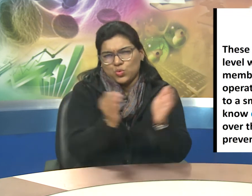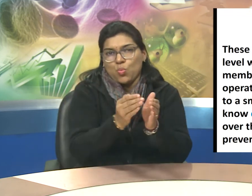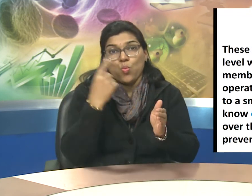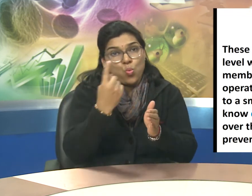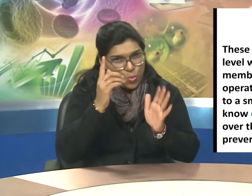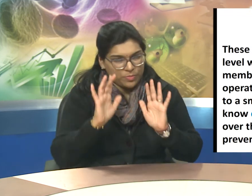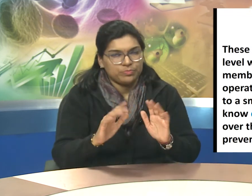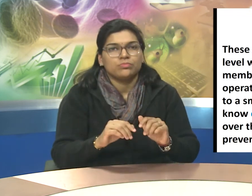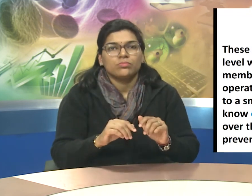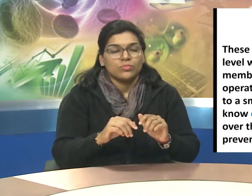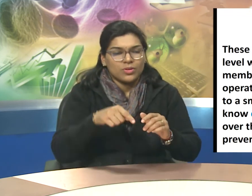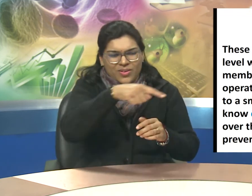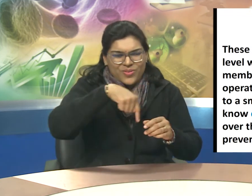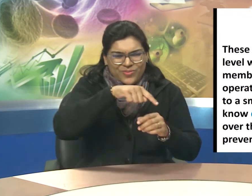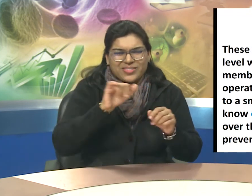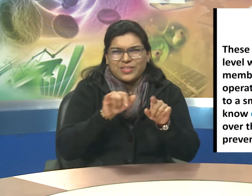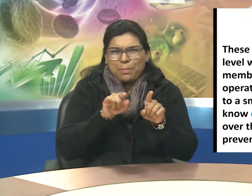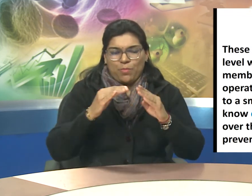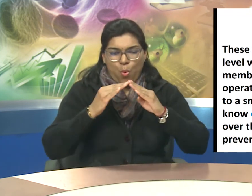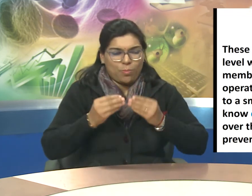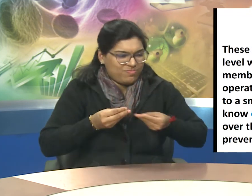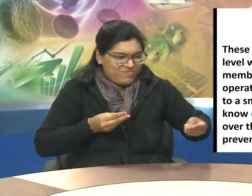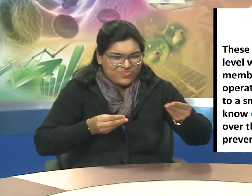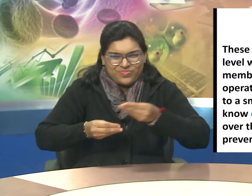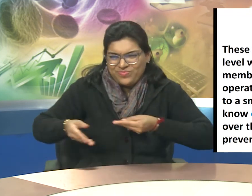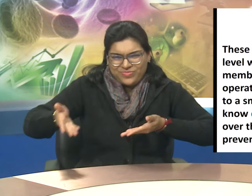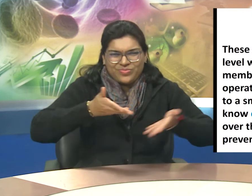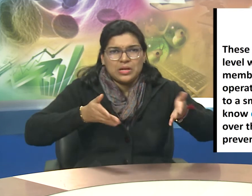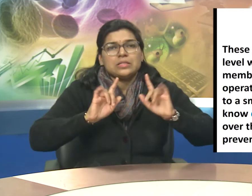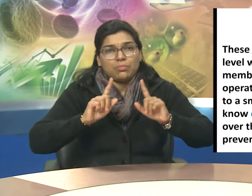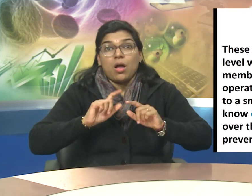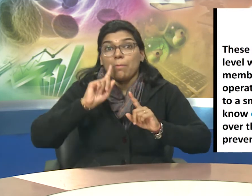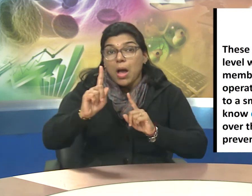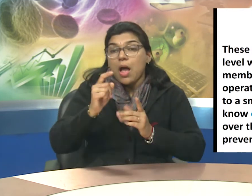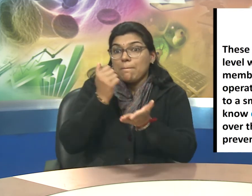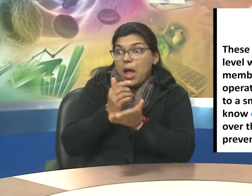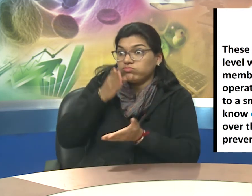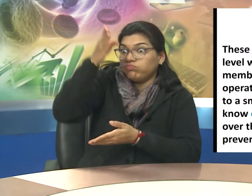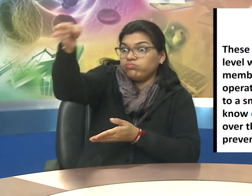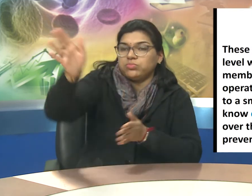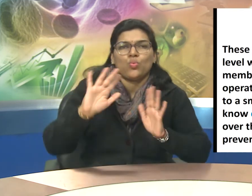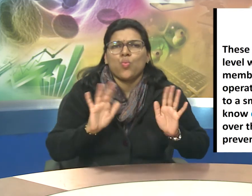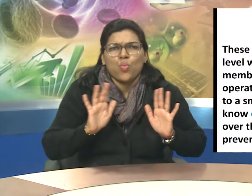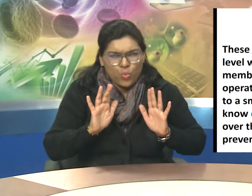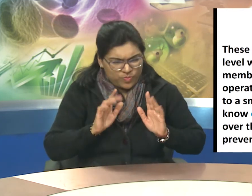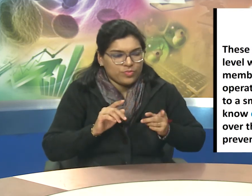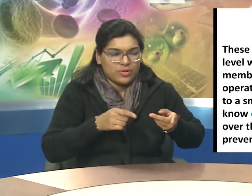the village or town level with borrower and